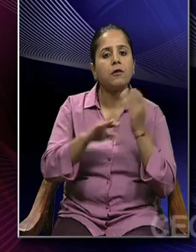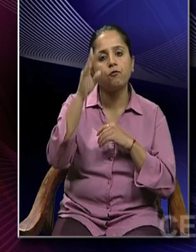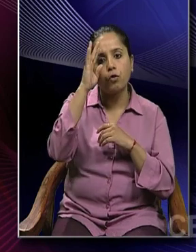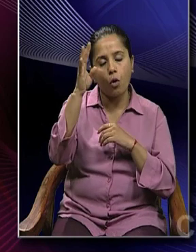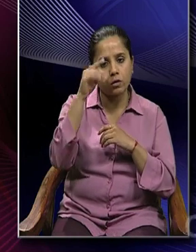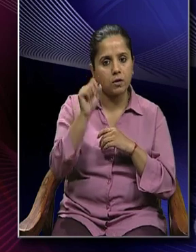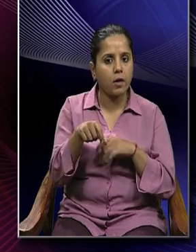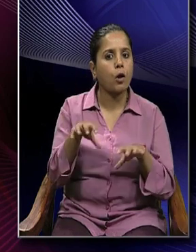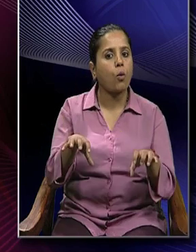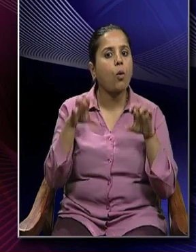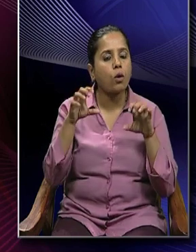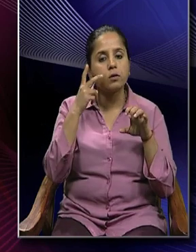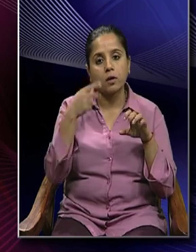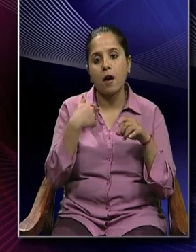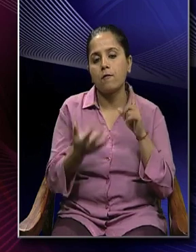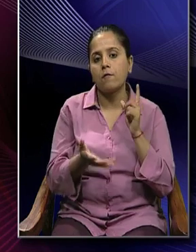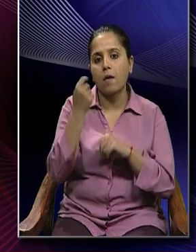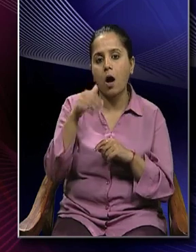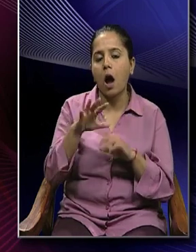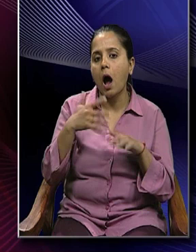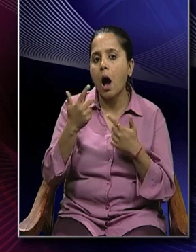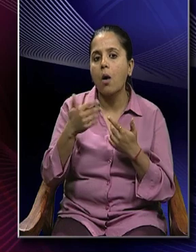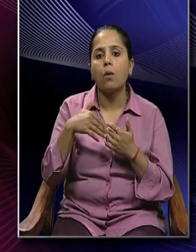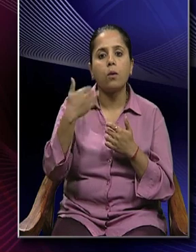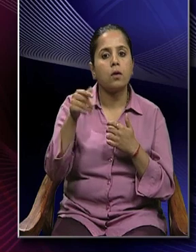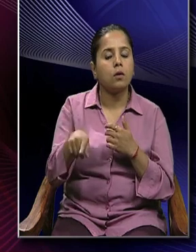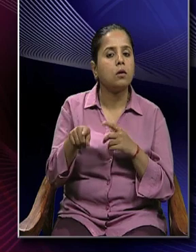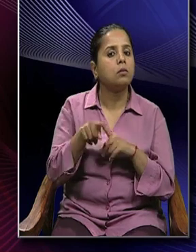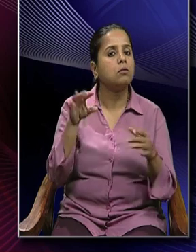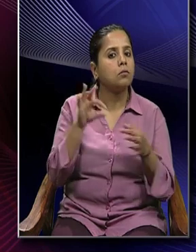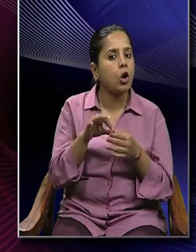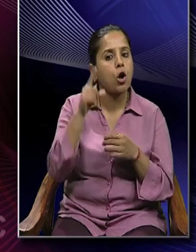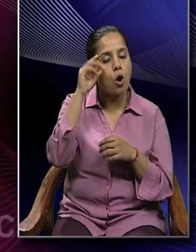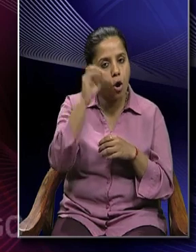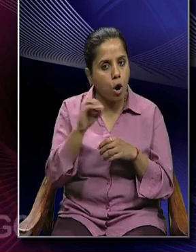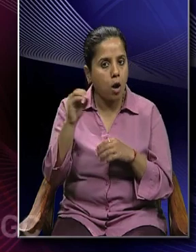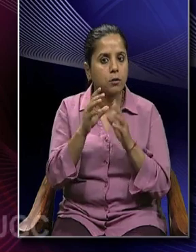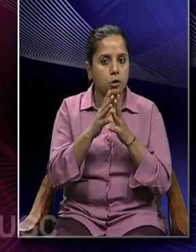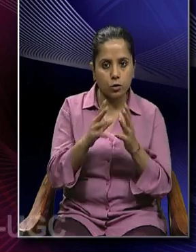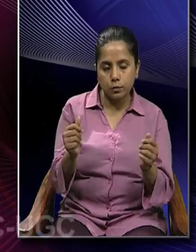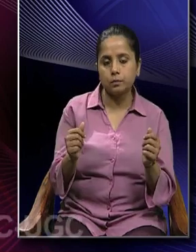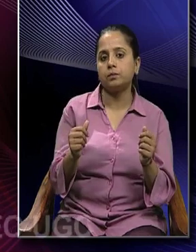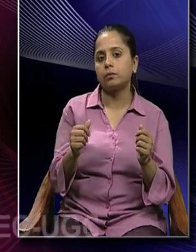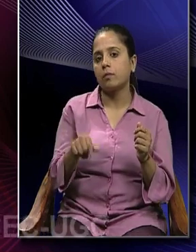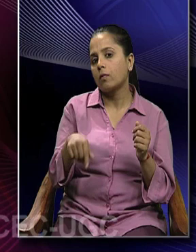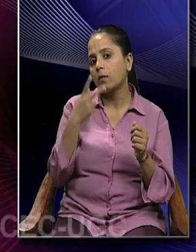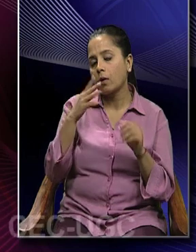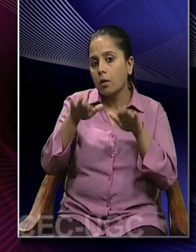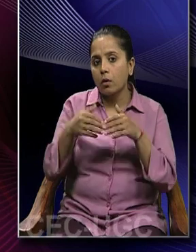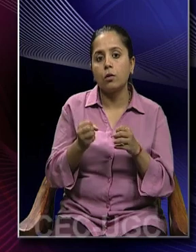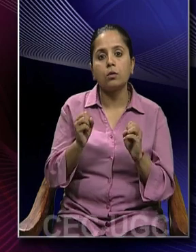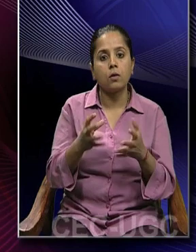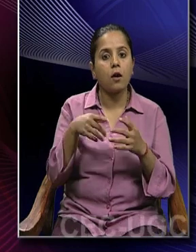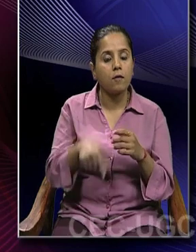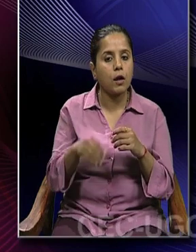constitution, which we find, and how it was also based on the objective resolution which was introduced in the